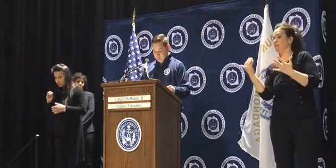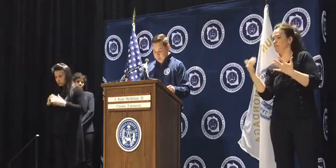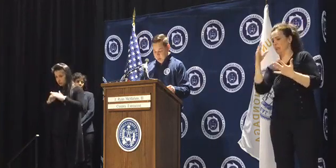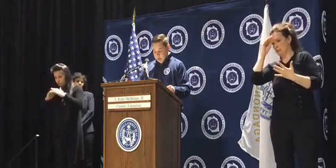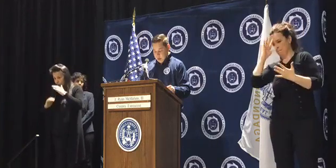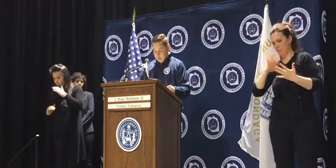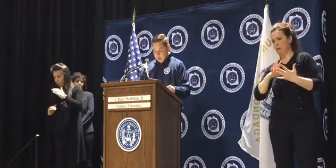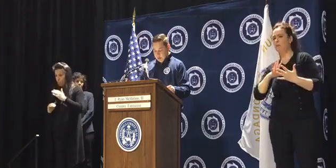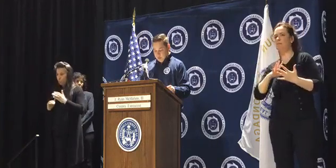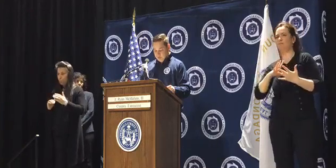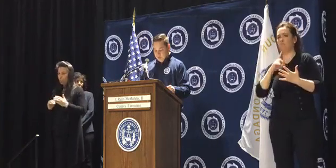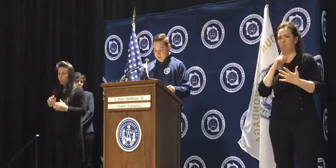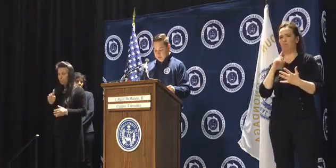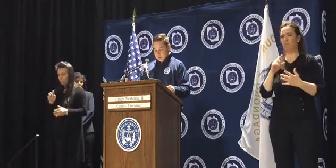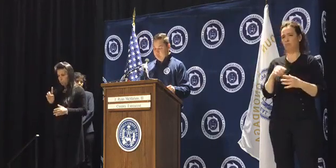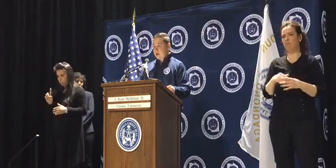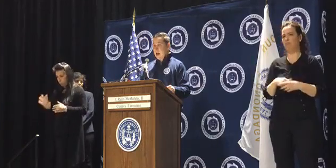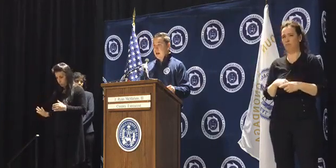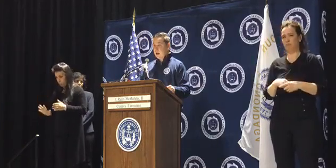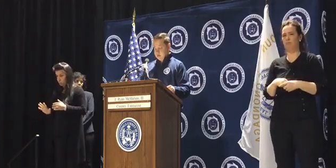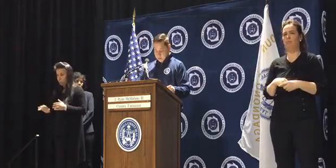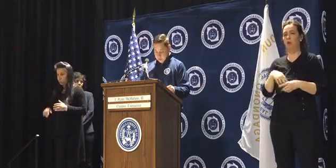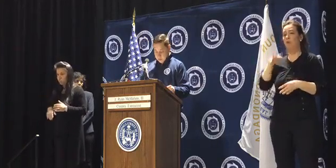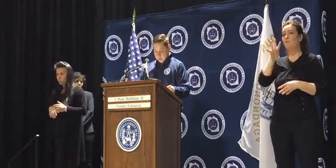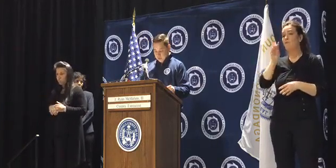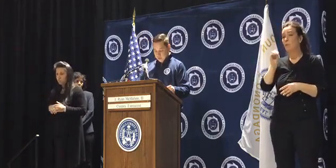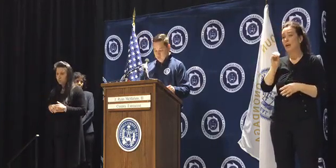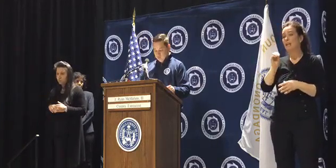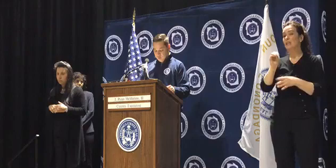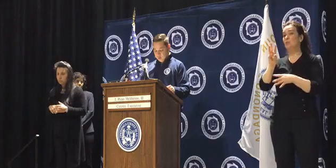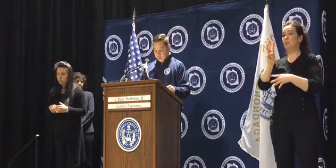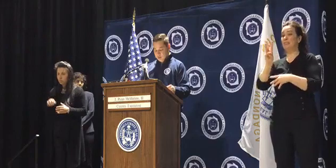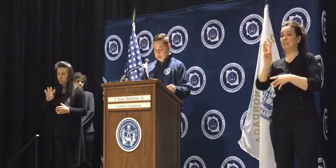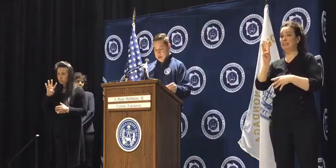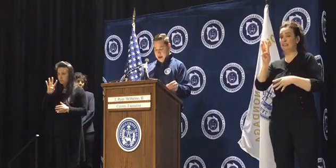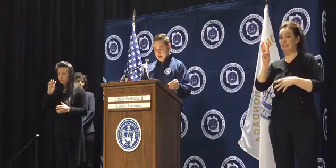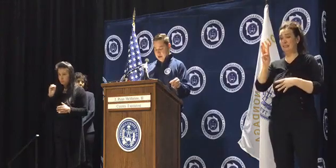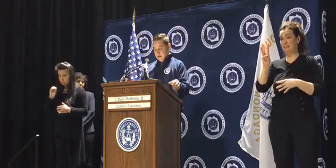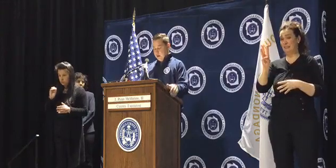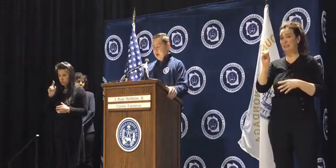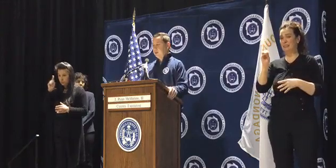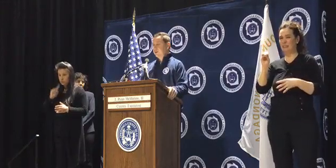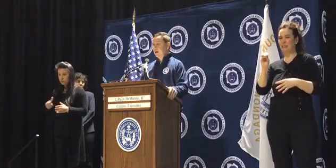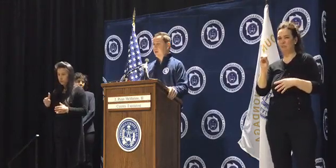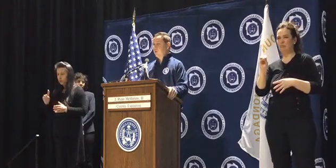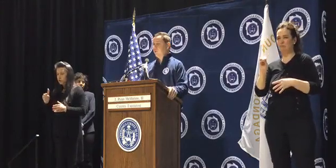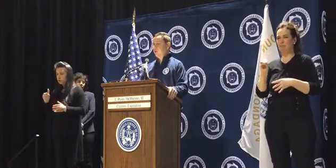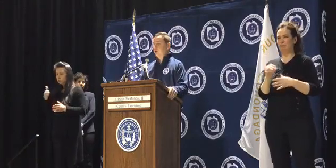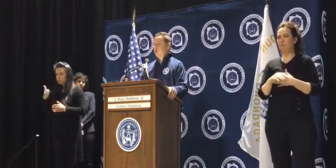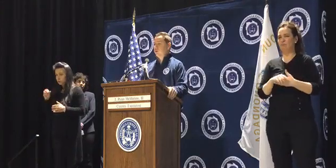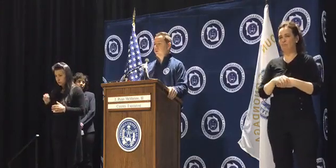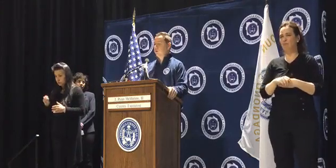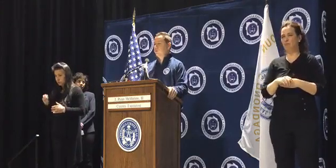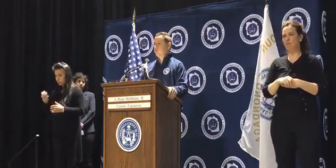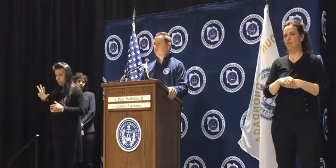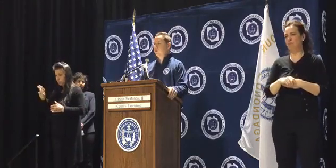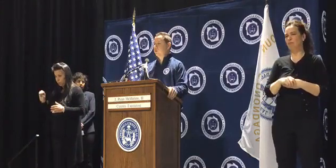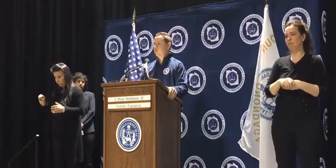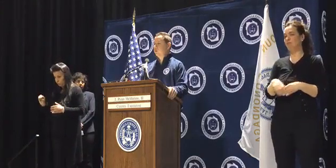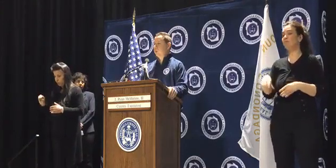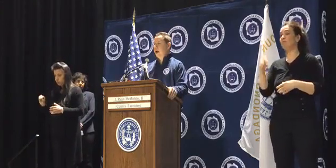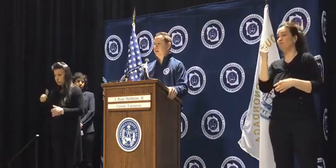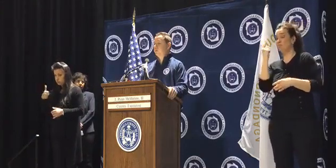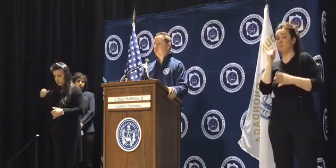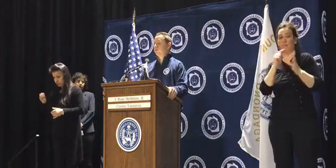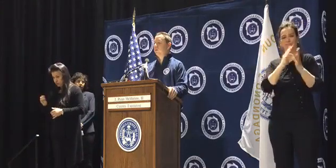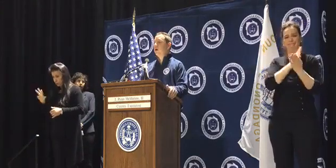briefing. Ages 40 to 69, ages over 69. At this time, our information shows that we have 2 individuals